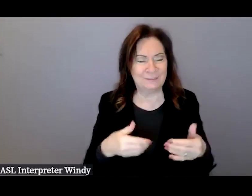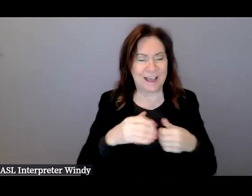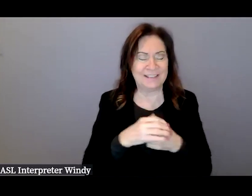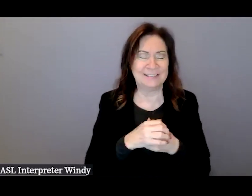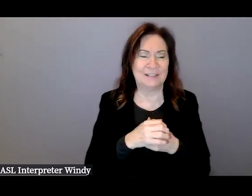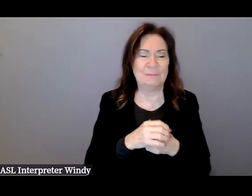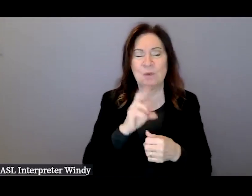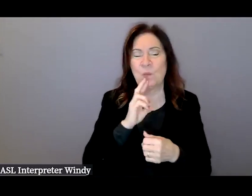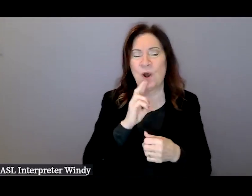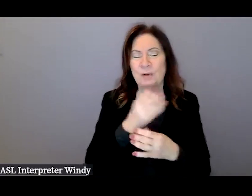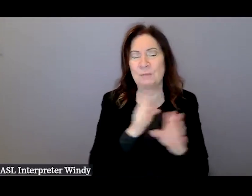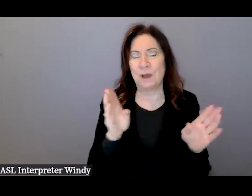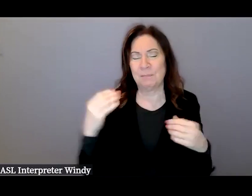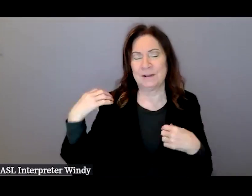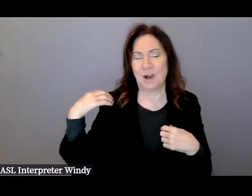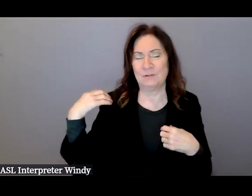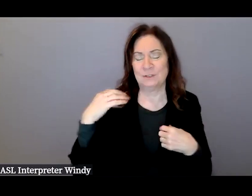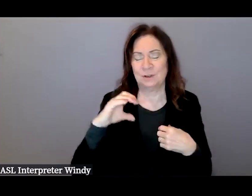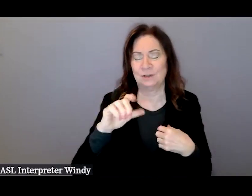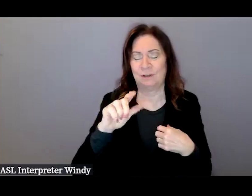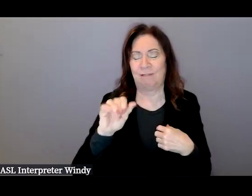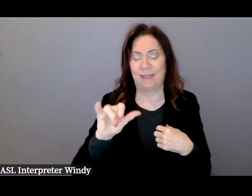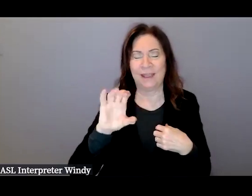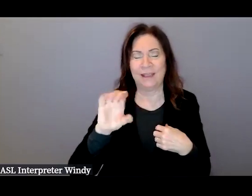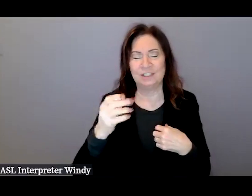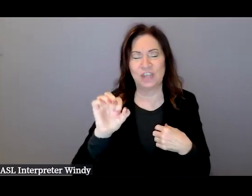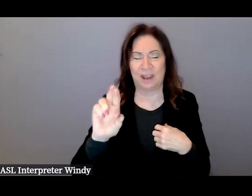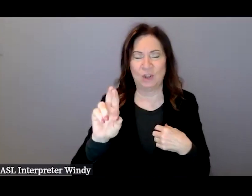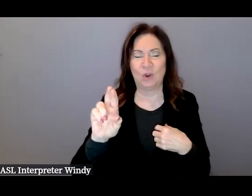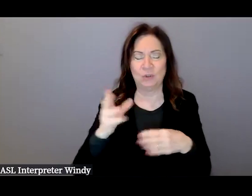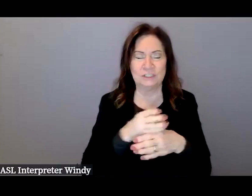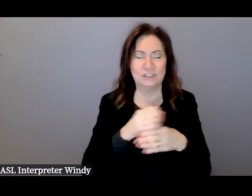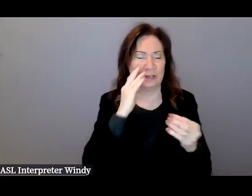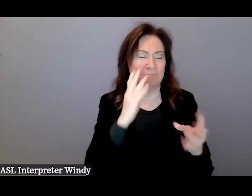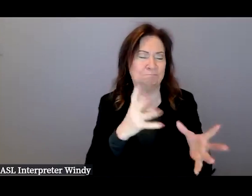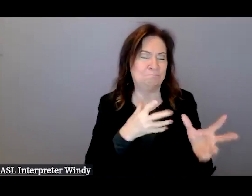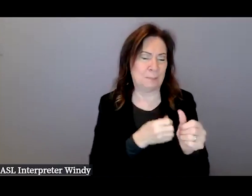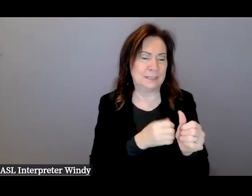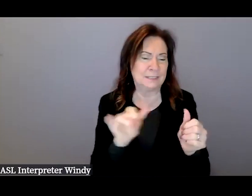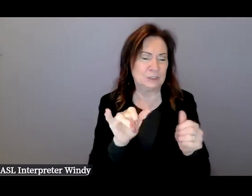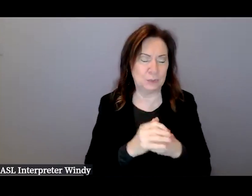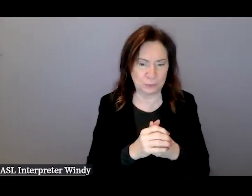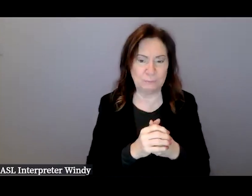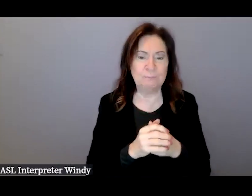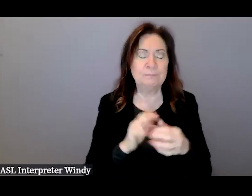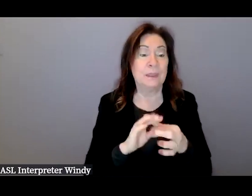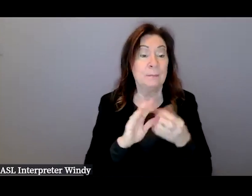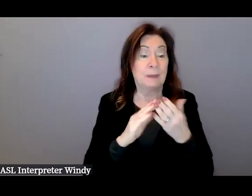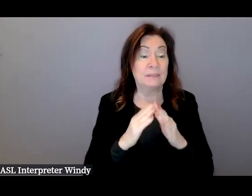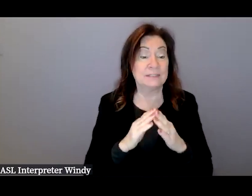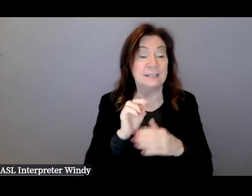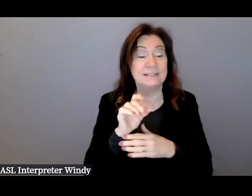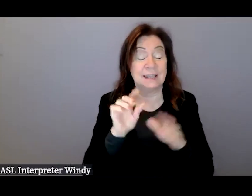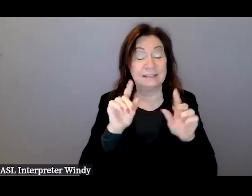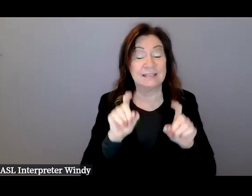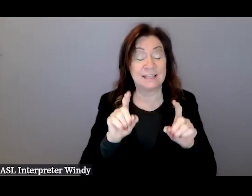Water Public Information Officer, Clay Chandler, to share some updates on the city's lead testing strategy